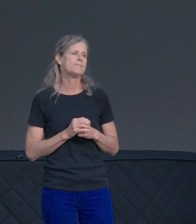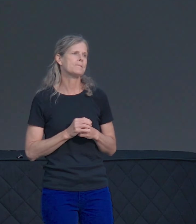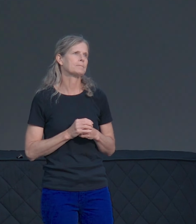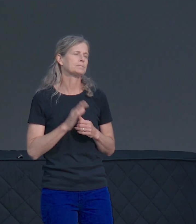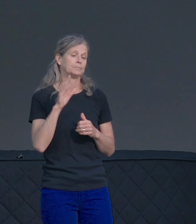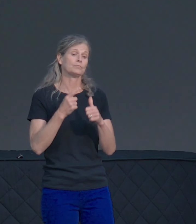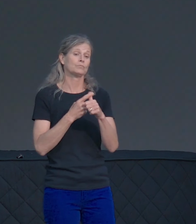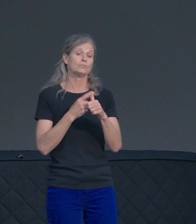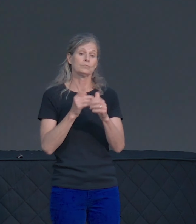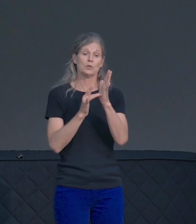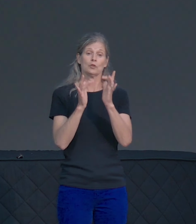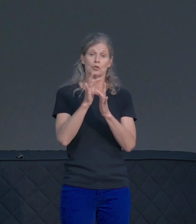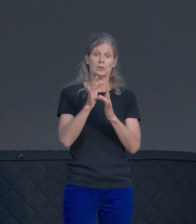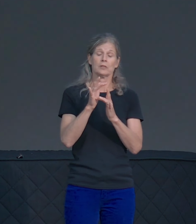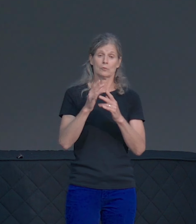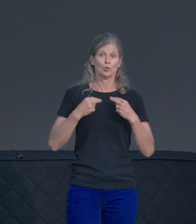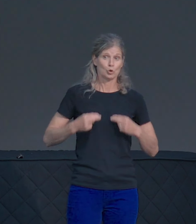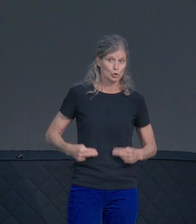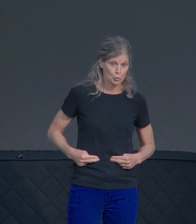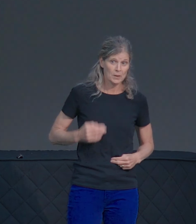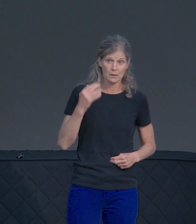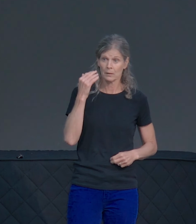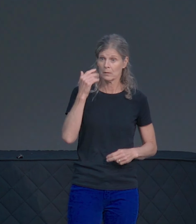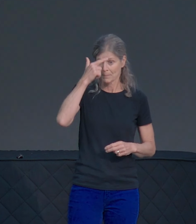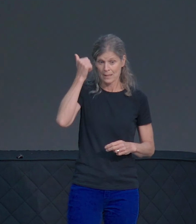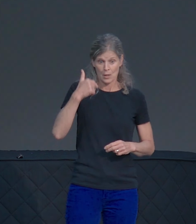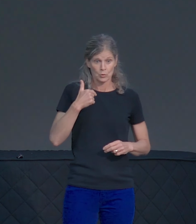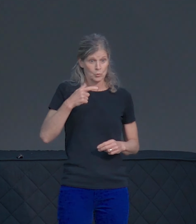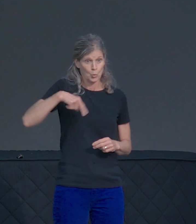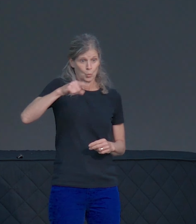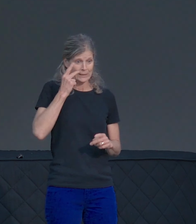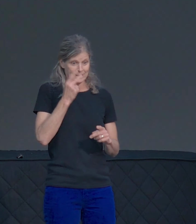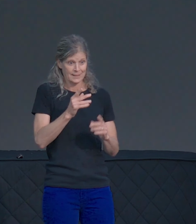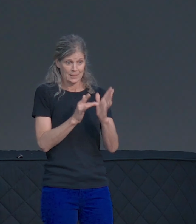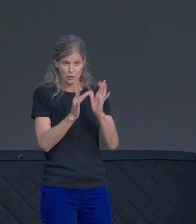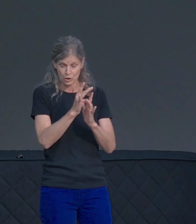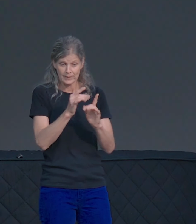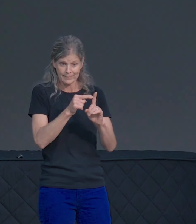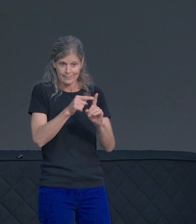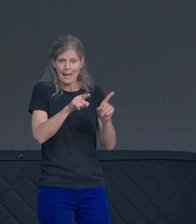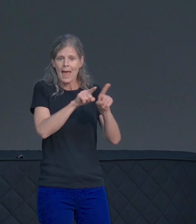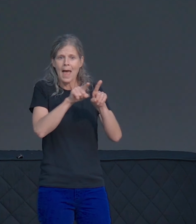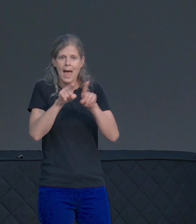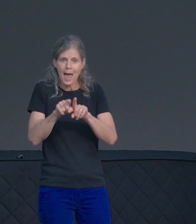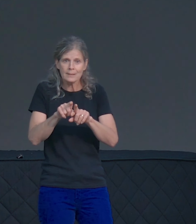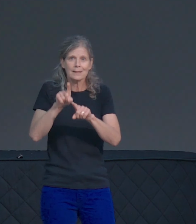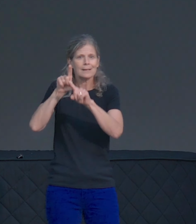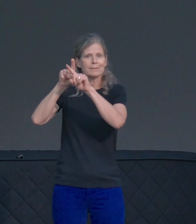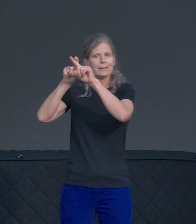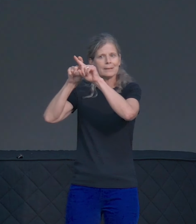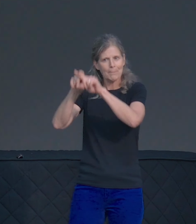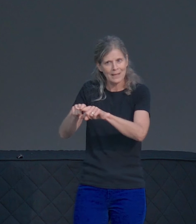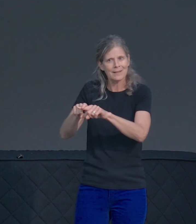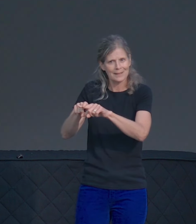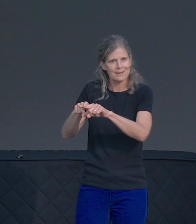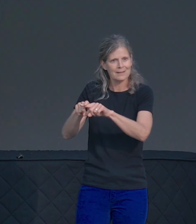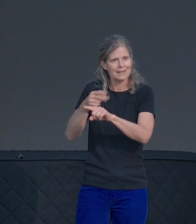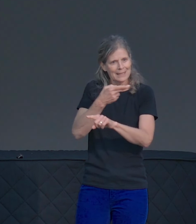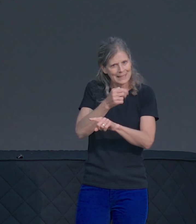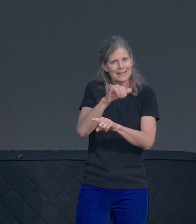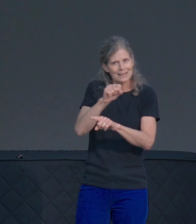The first is this. Jesus is human because we see Jesus in this passage as dependent. Jesus